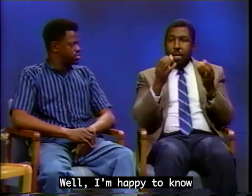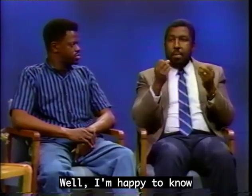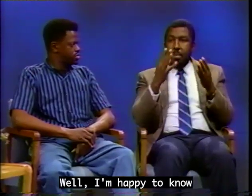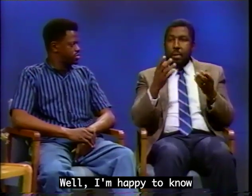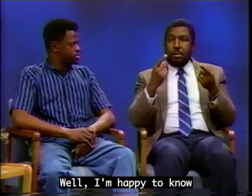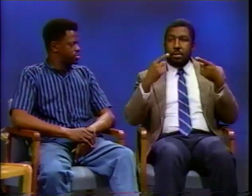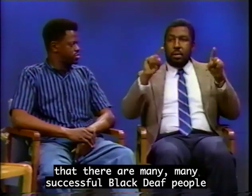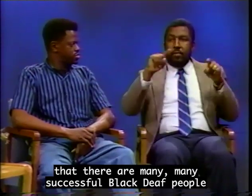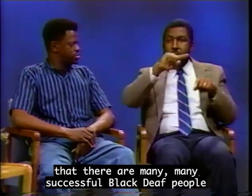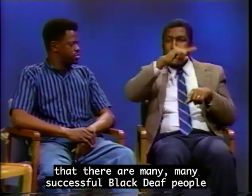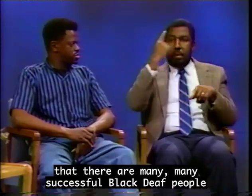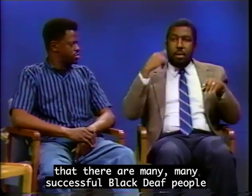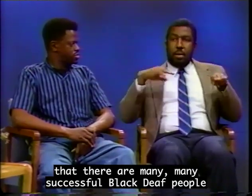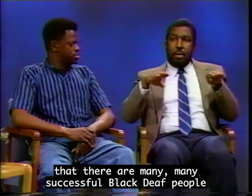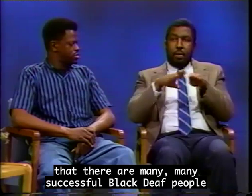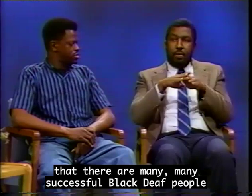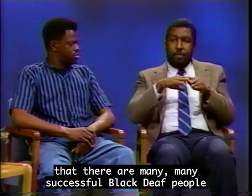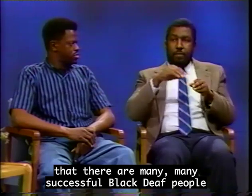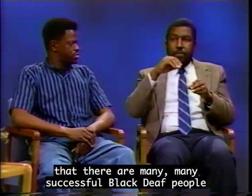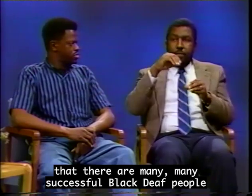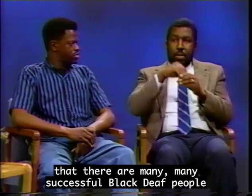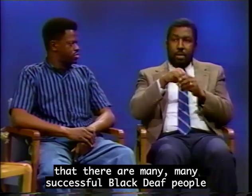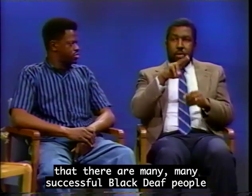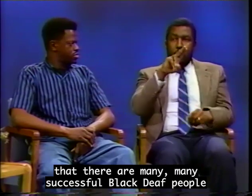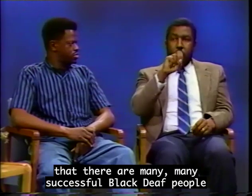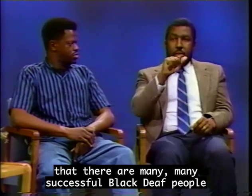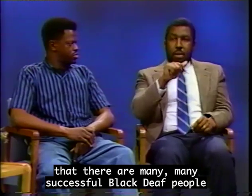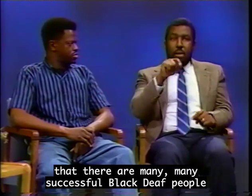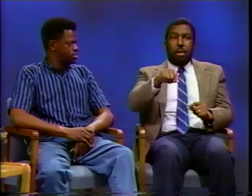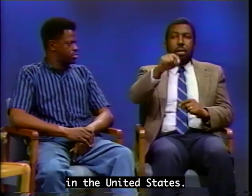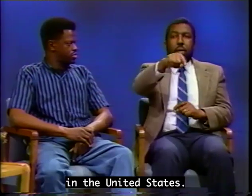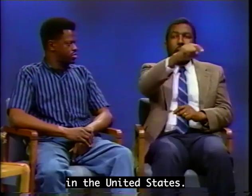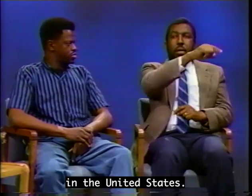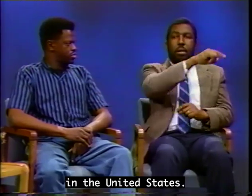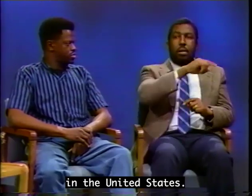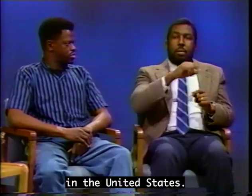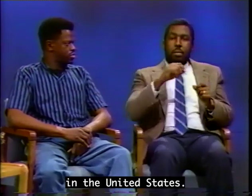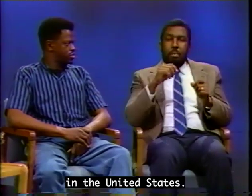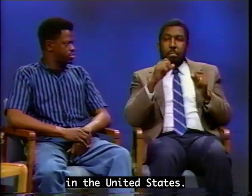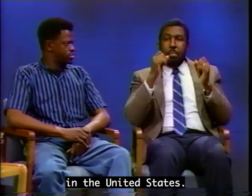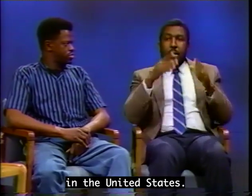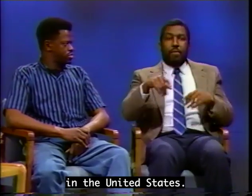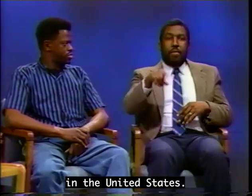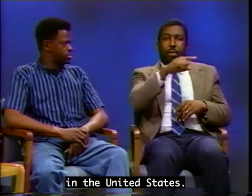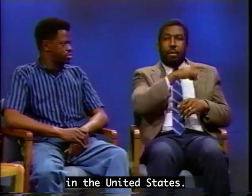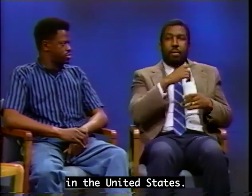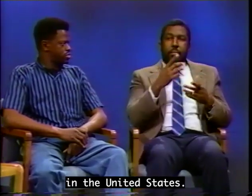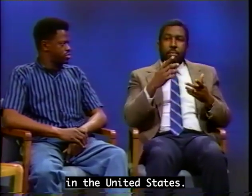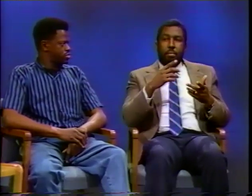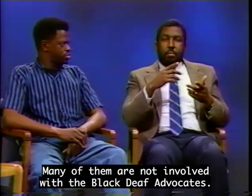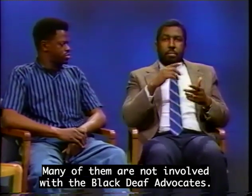I'm happy to know that there are many, many successful black deaf people in the United States. Many of